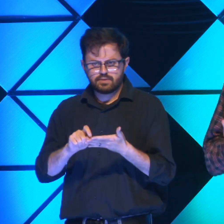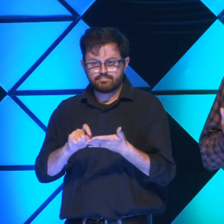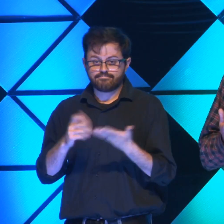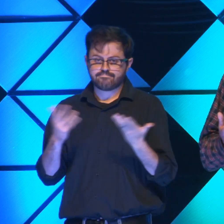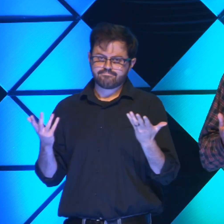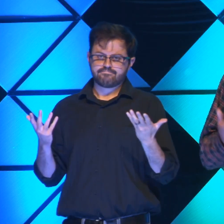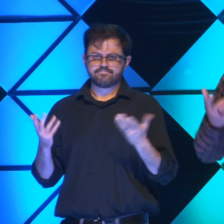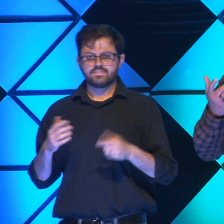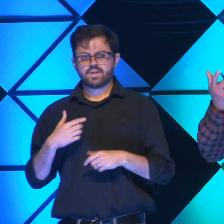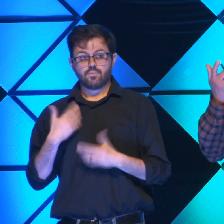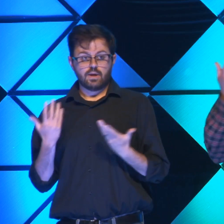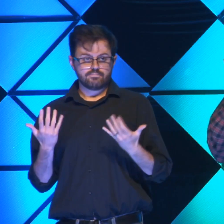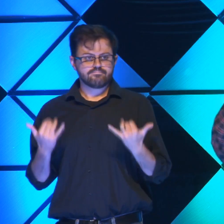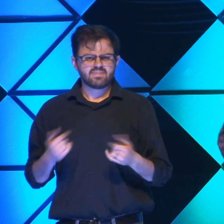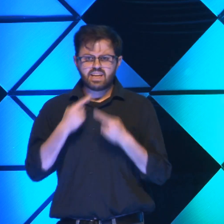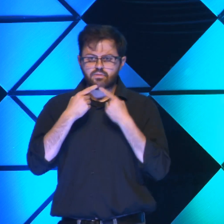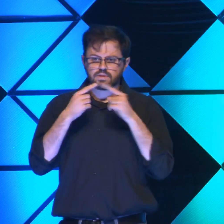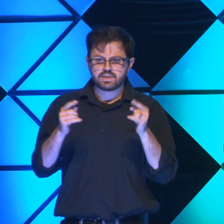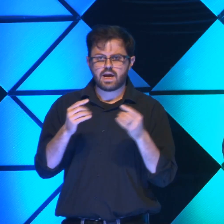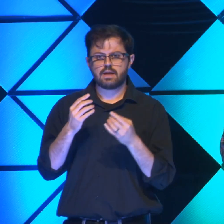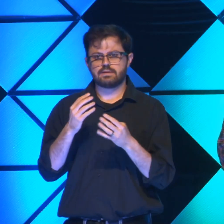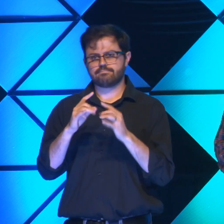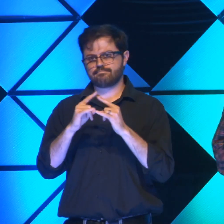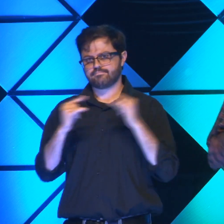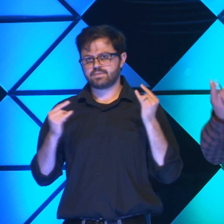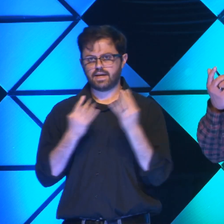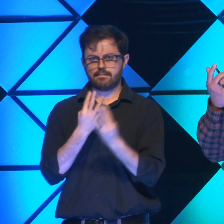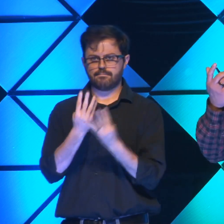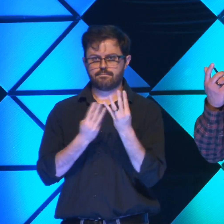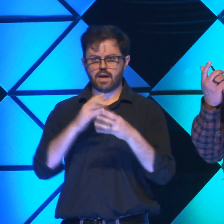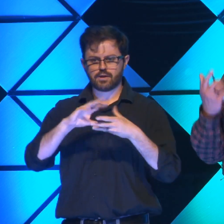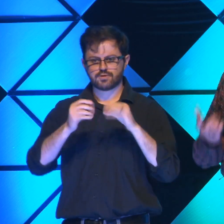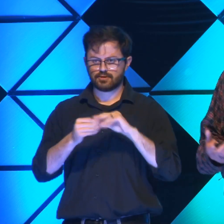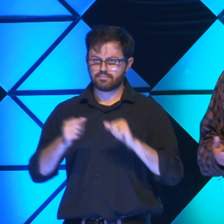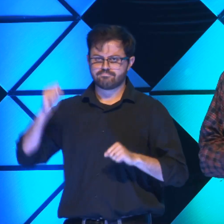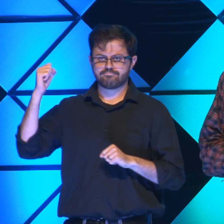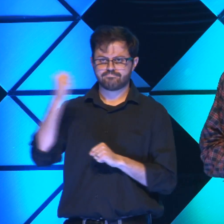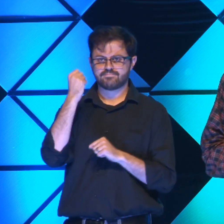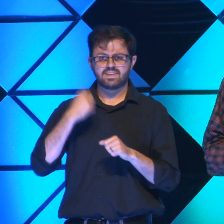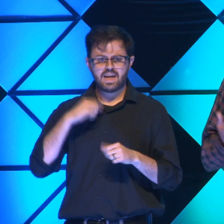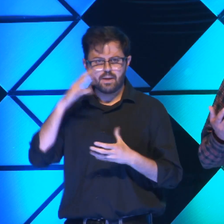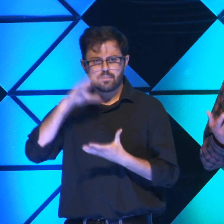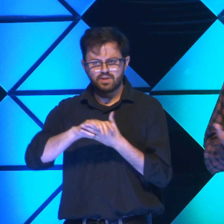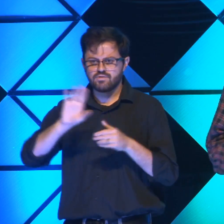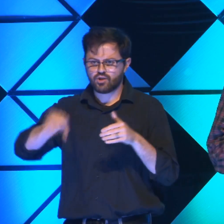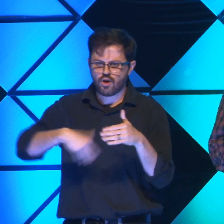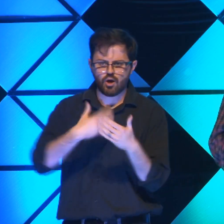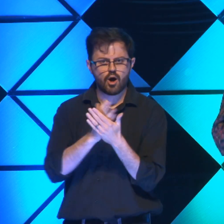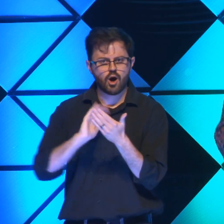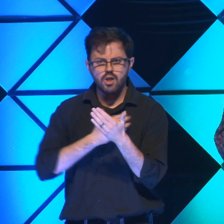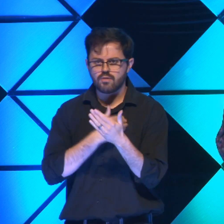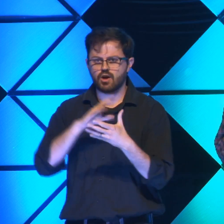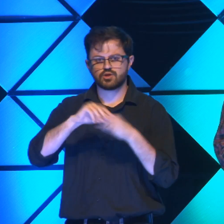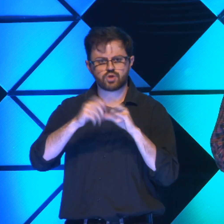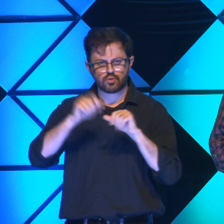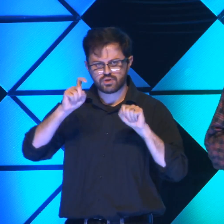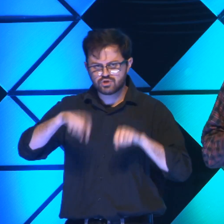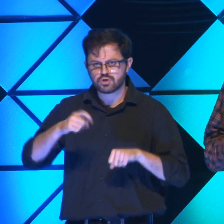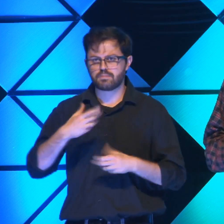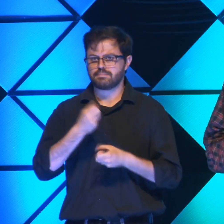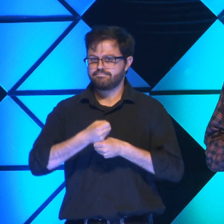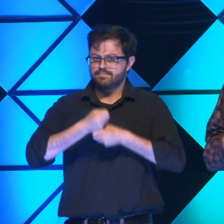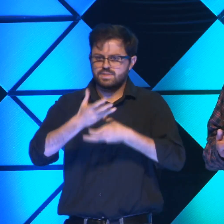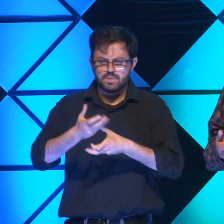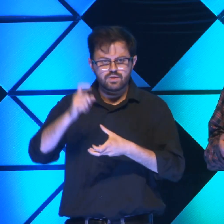Yay. You know, I believe that all stories should be told and stories should be heard. Sometimes we need people to hear